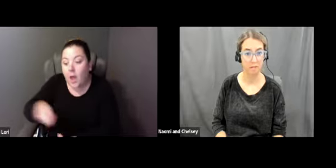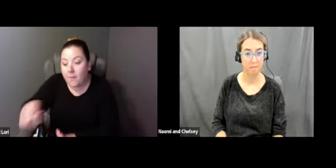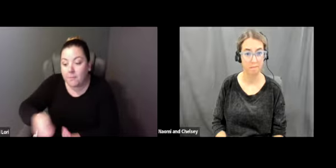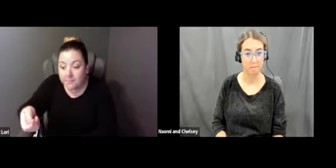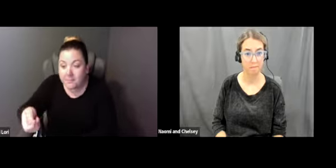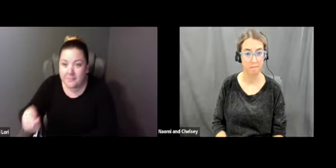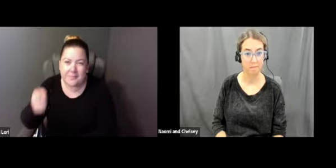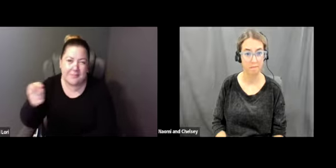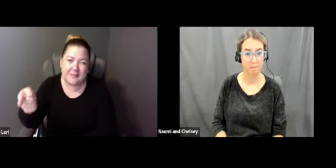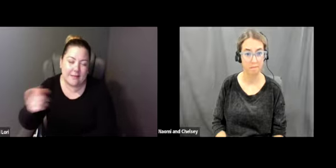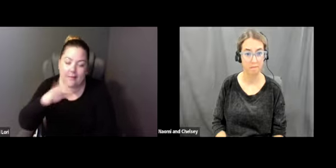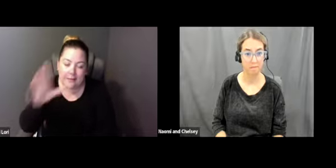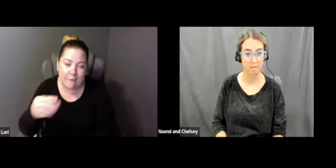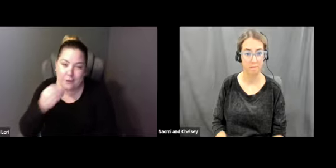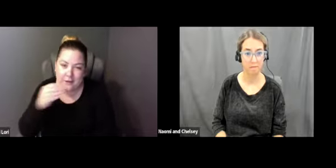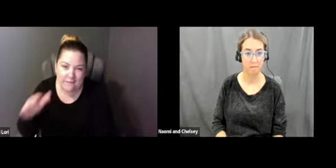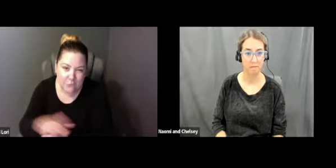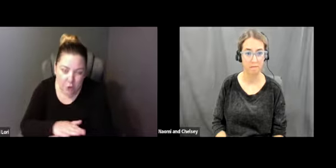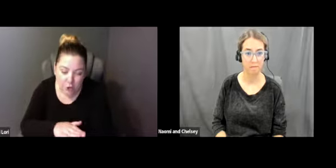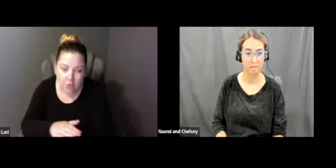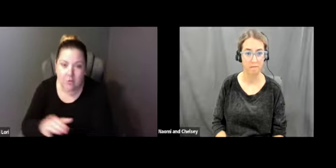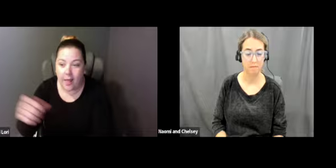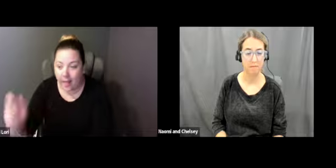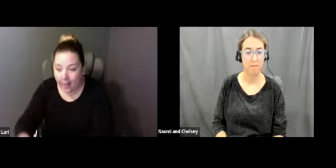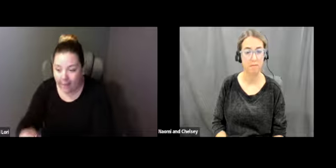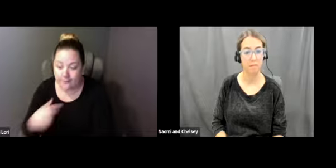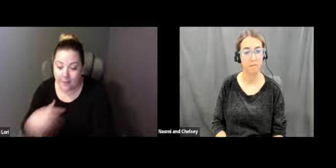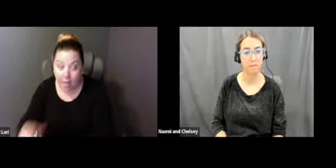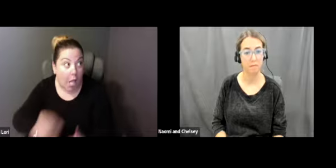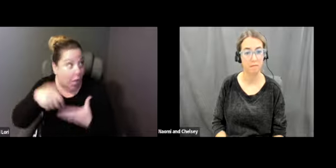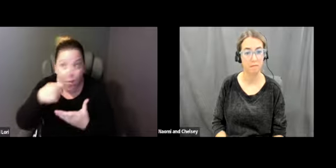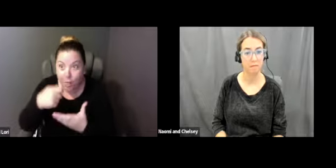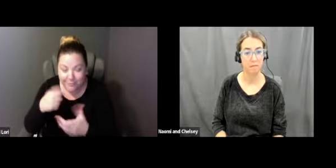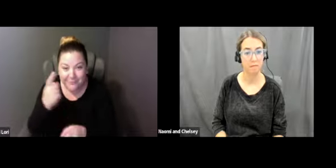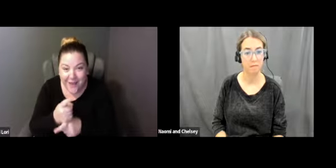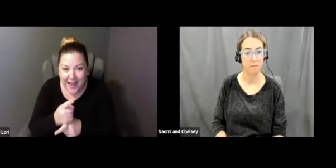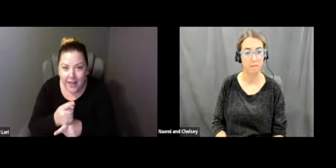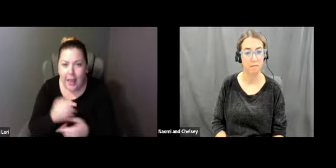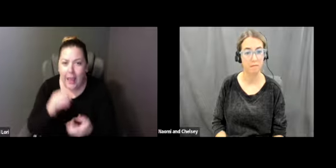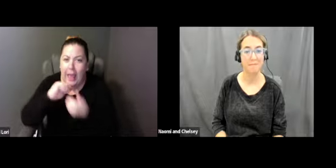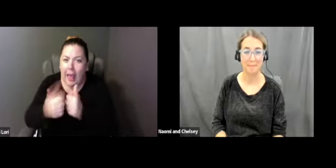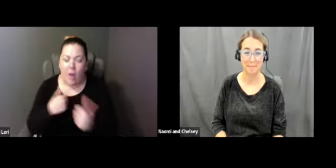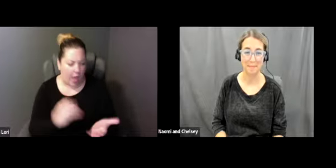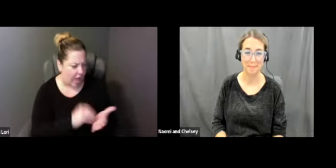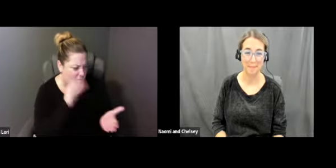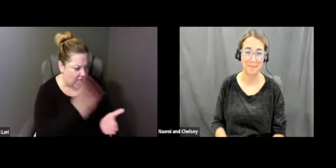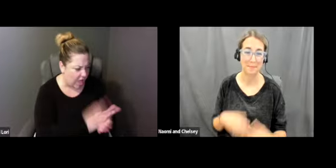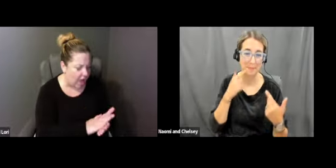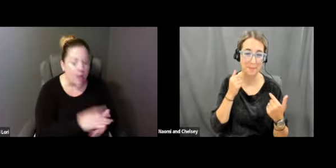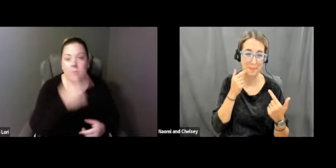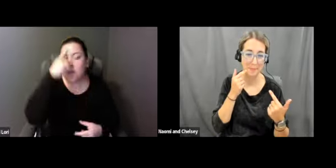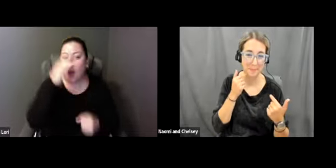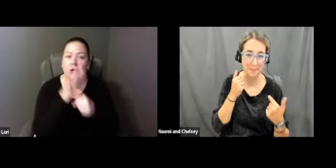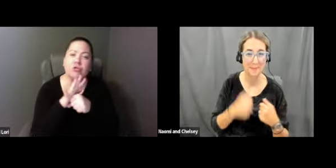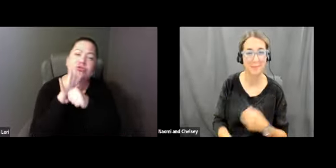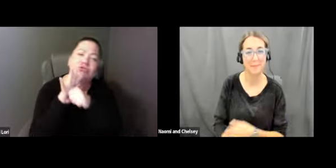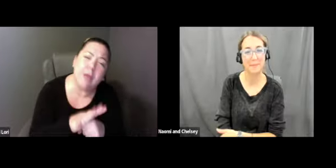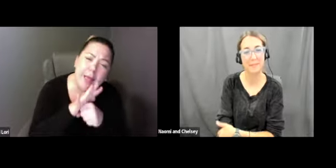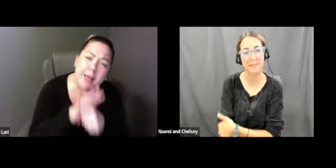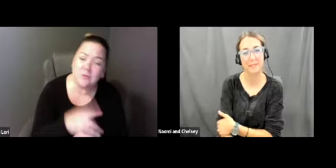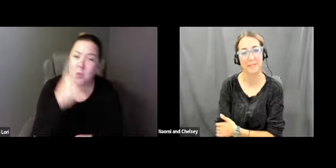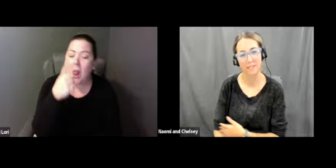and then I would have to eat the other half of it. But how do I log that? And like the stress that I would have for one bite of macaroni and cheese. And then I would just